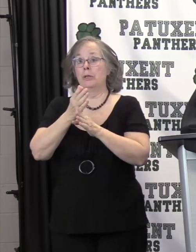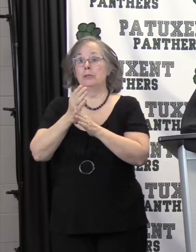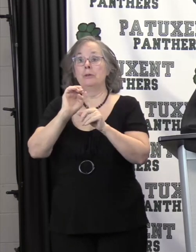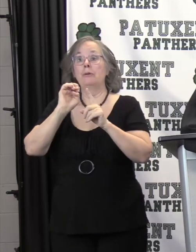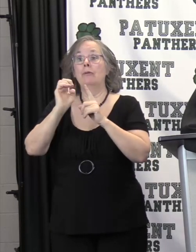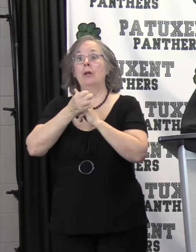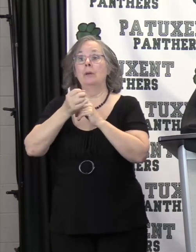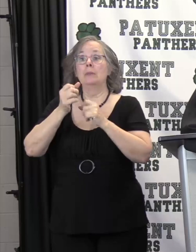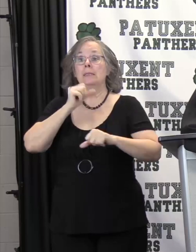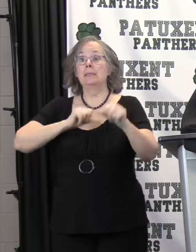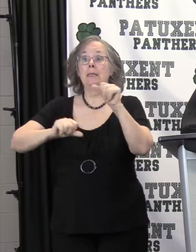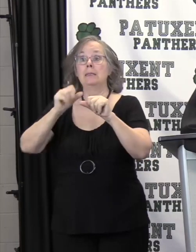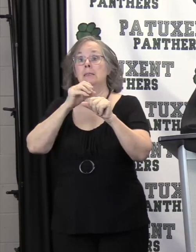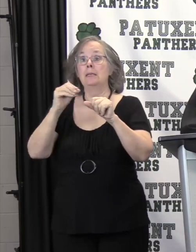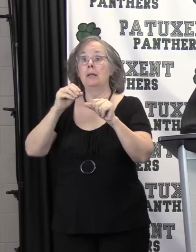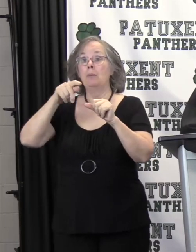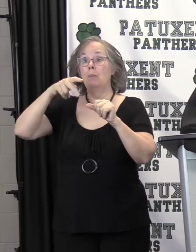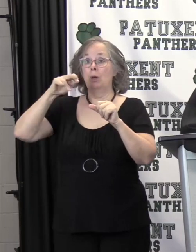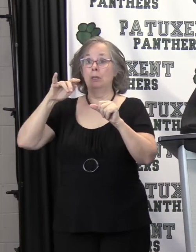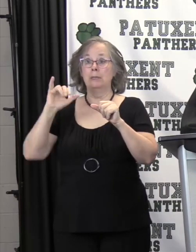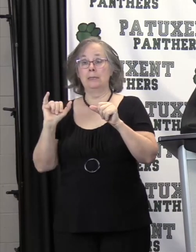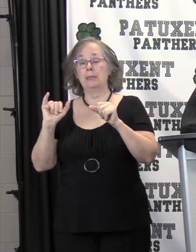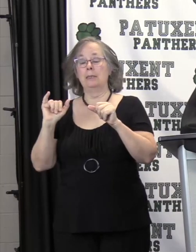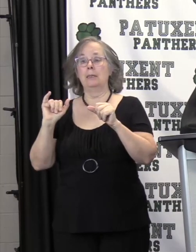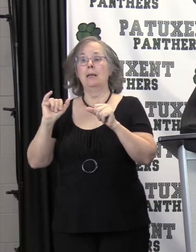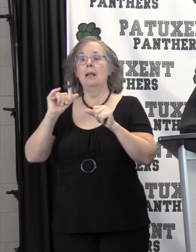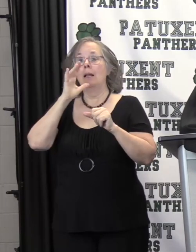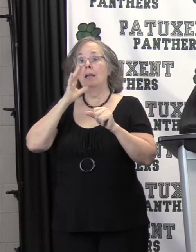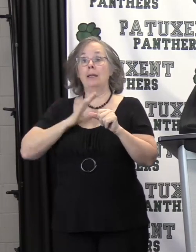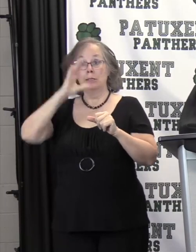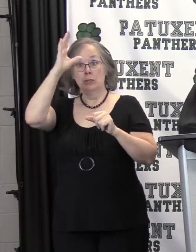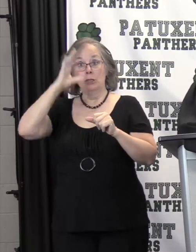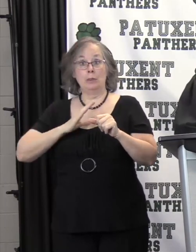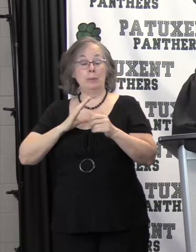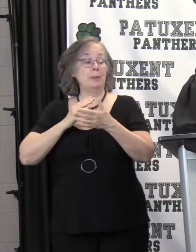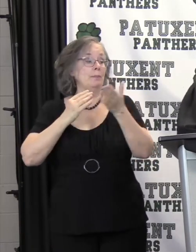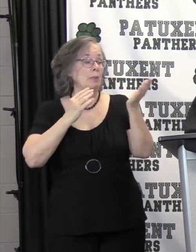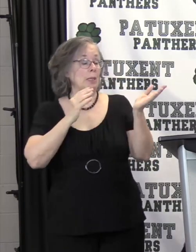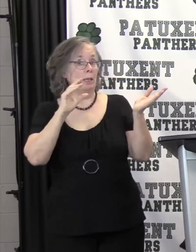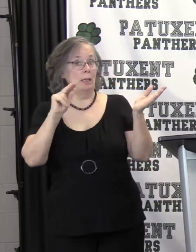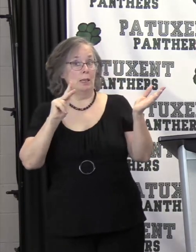environmental science and policy. Ladies and gentlemen, Kate Peremski.